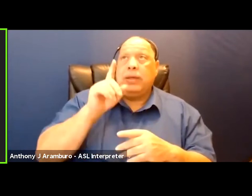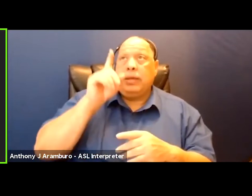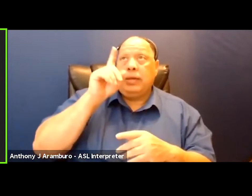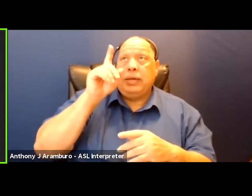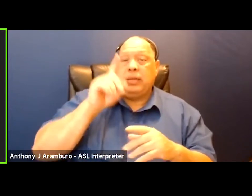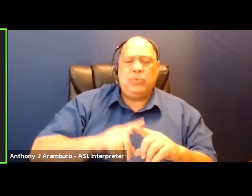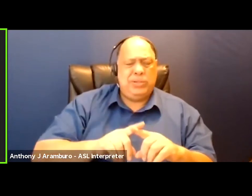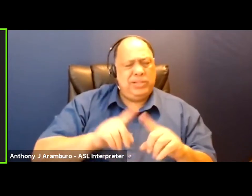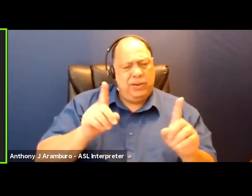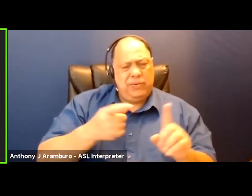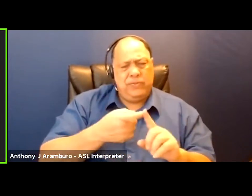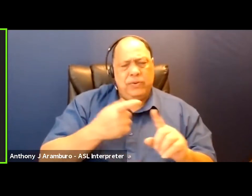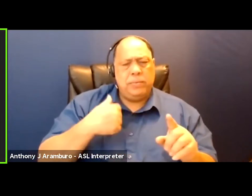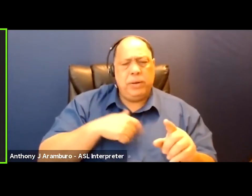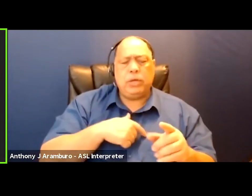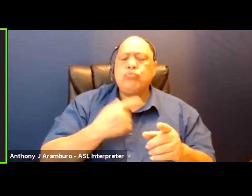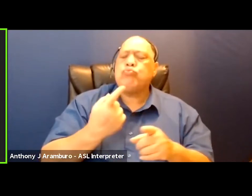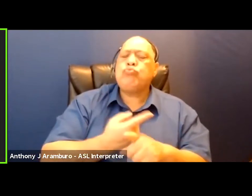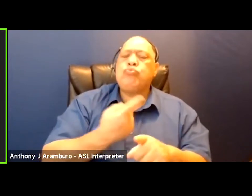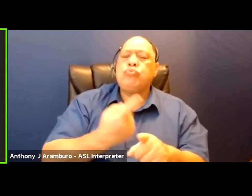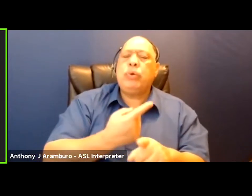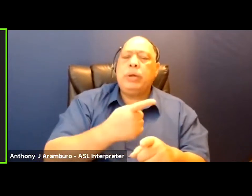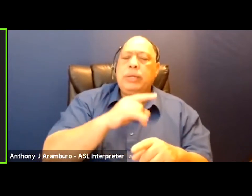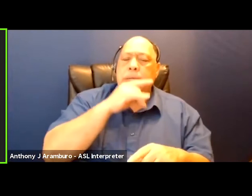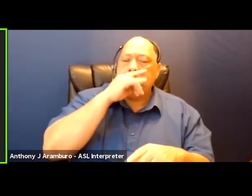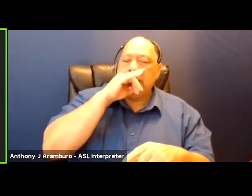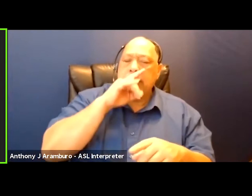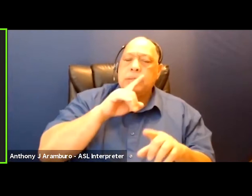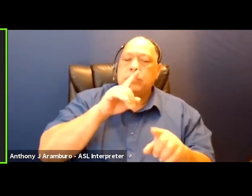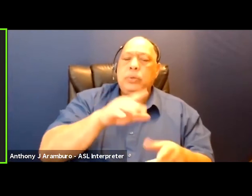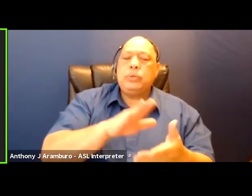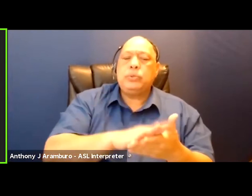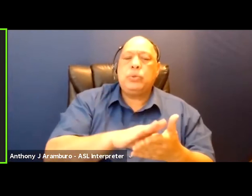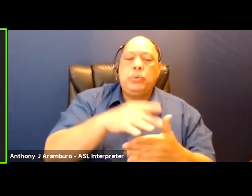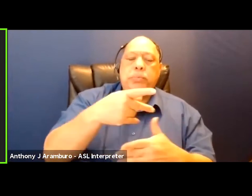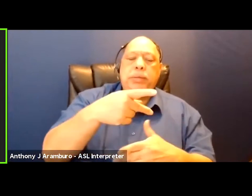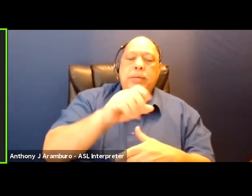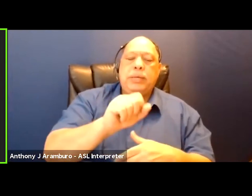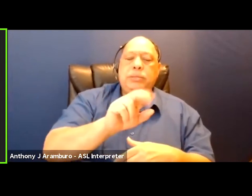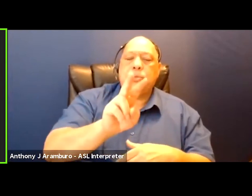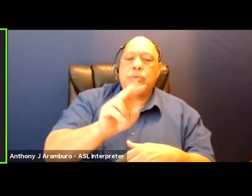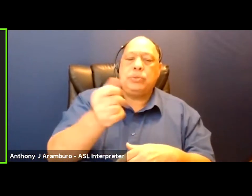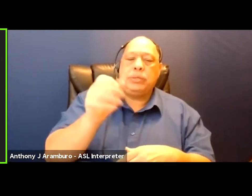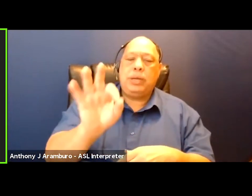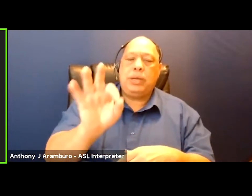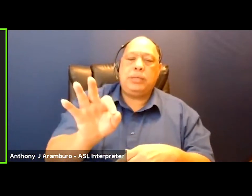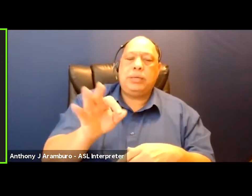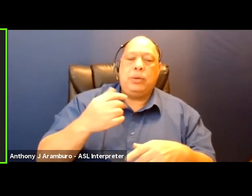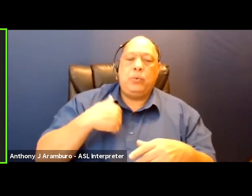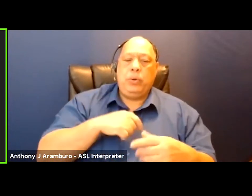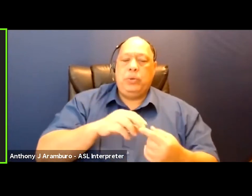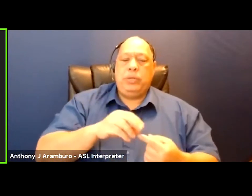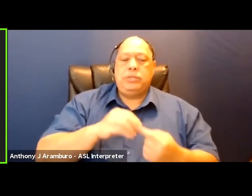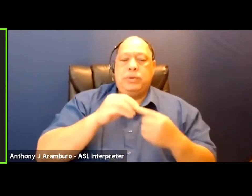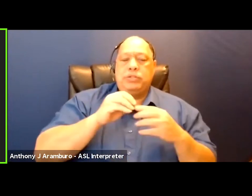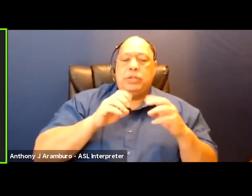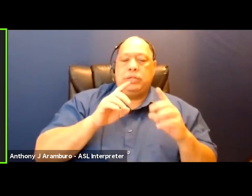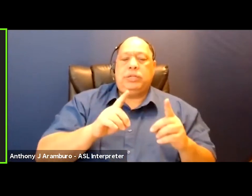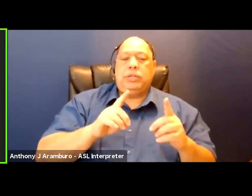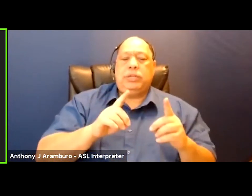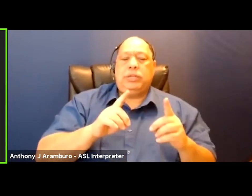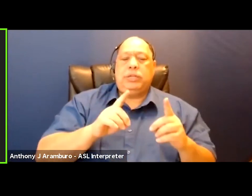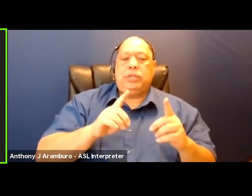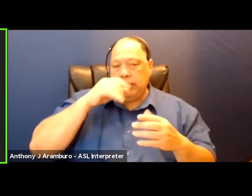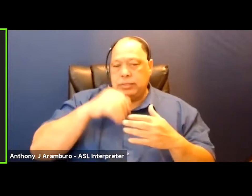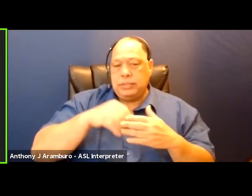different from us. They were regular kids who went to school at PS 219. We were the special education kids who were in